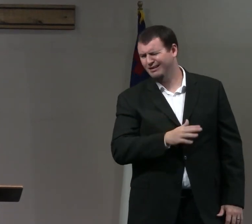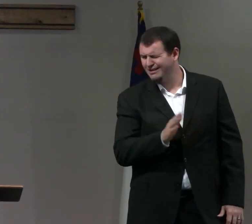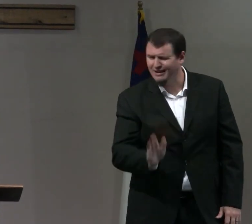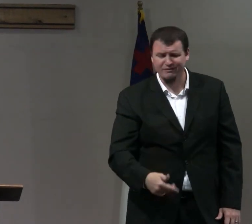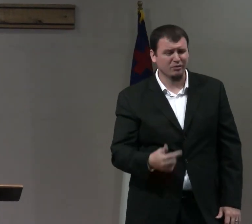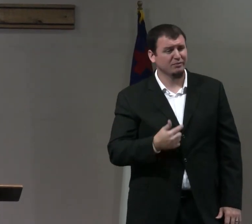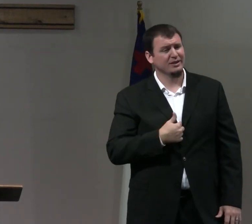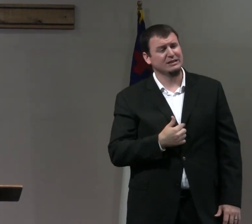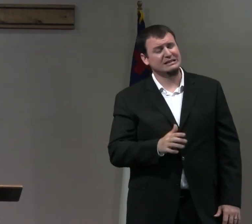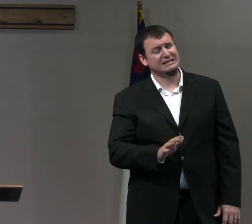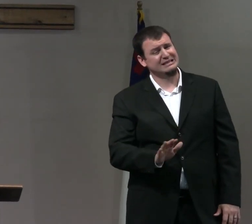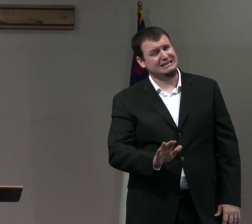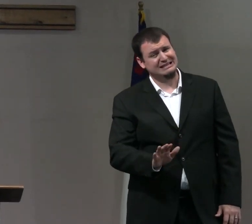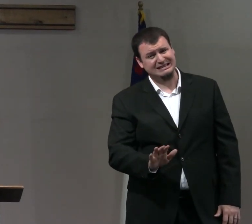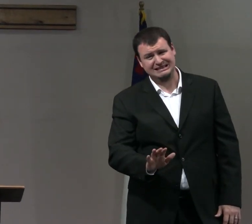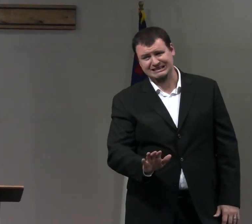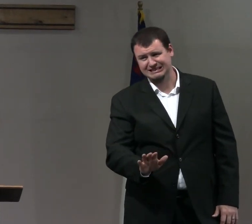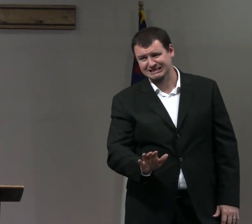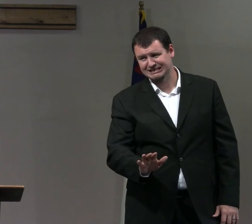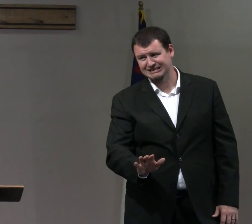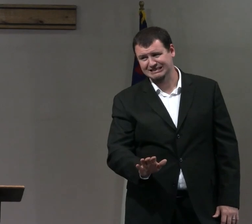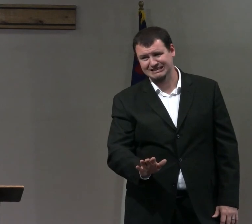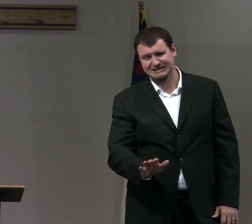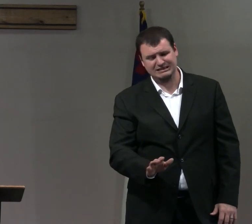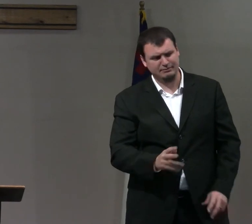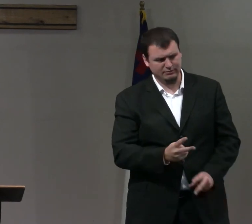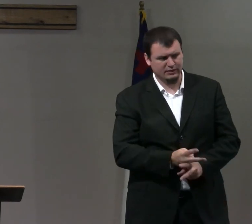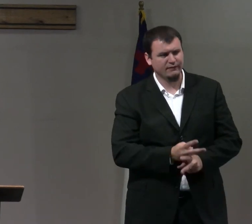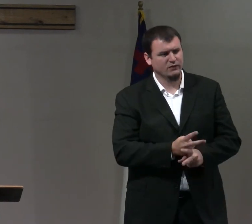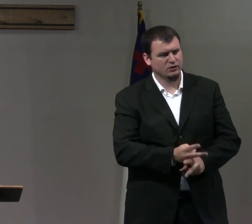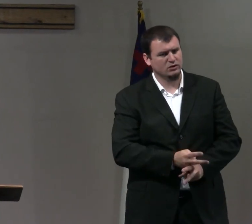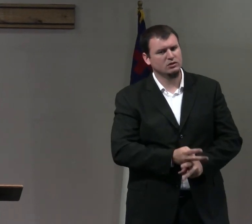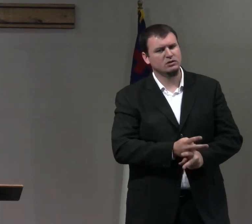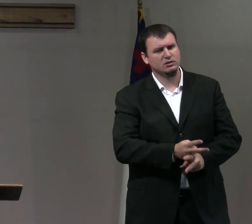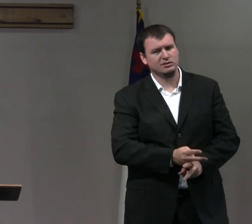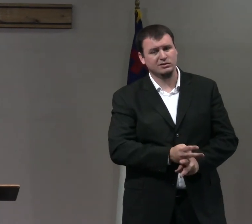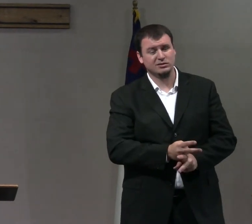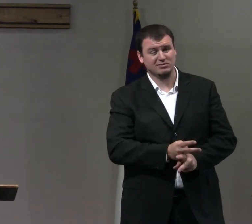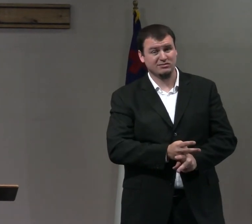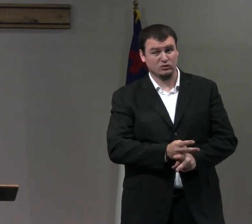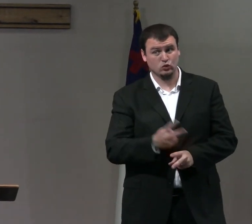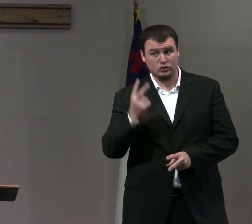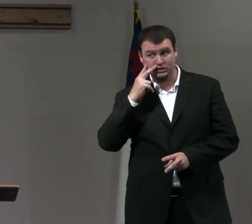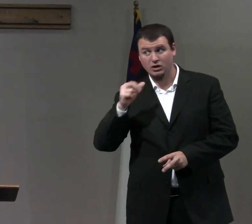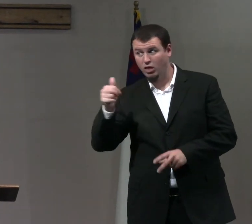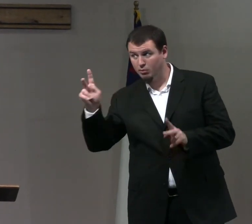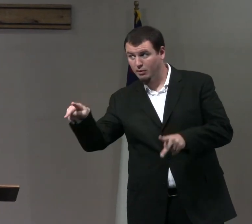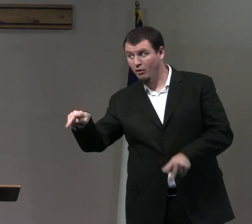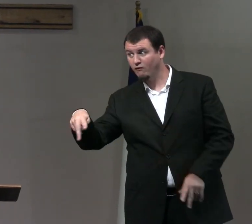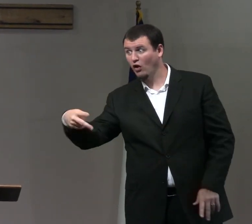Don't think, oh, I will never do that. That will never be me. Well, be careful.